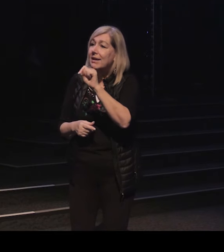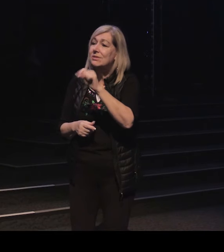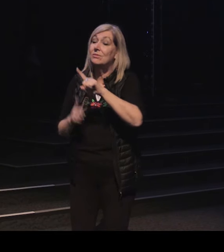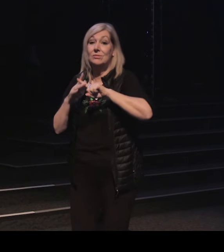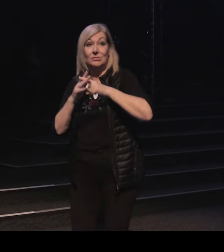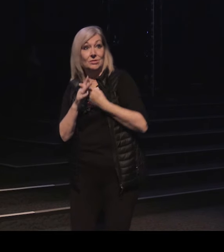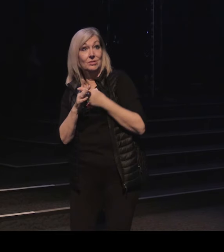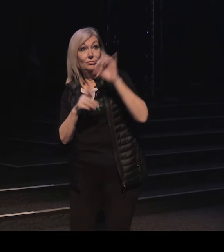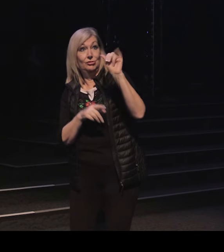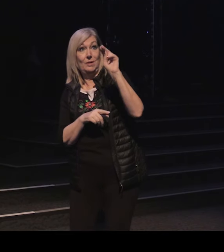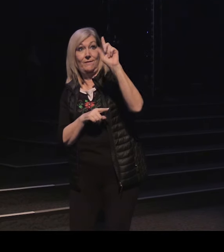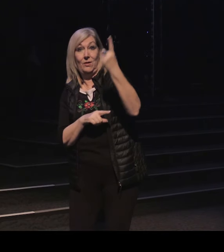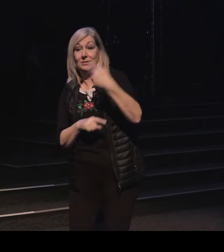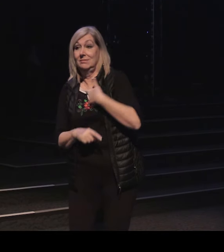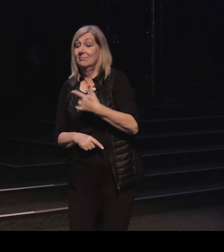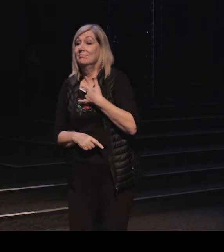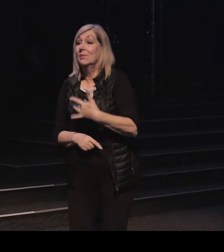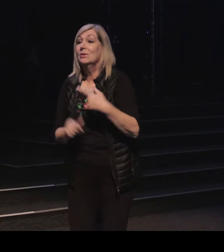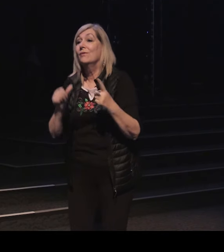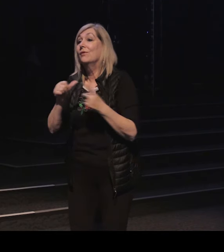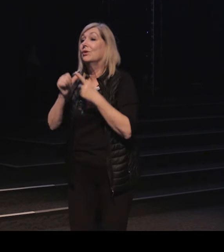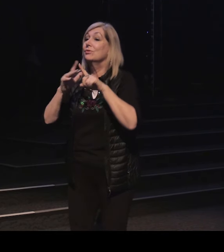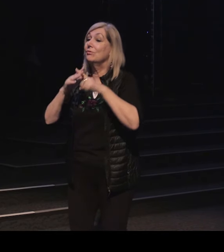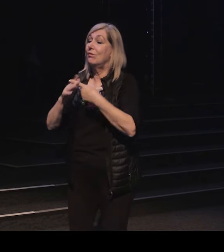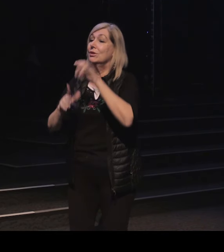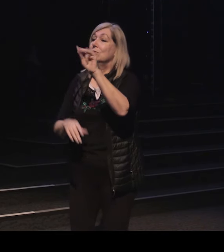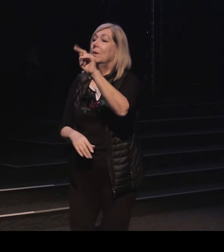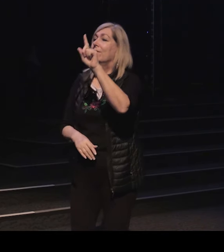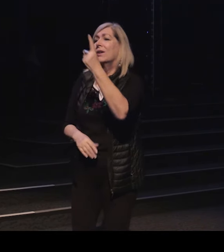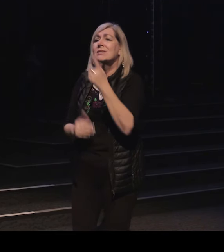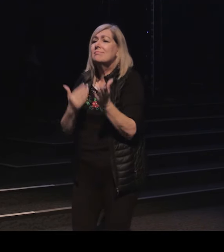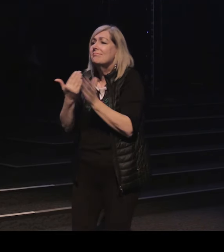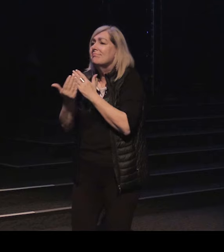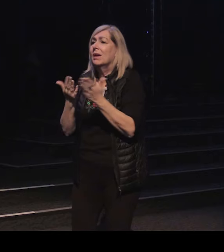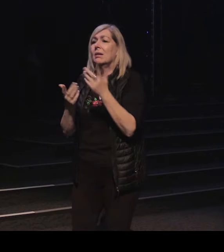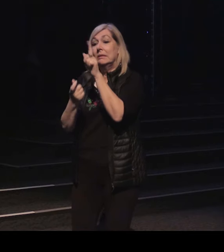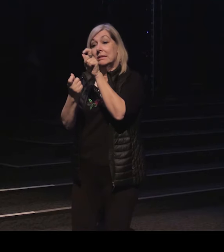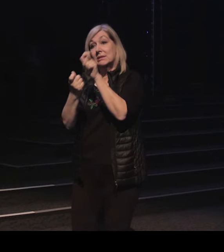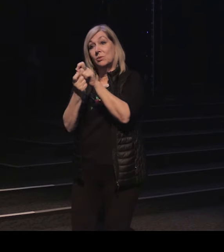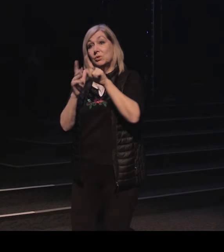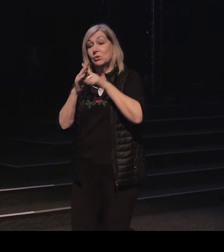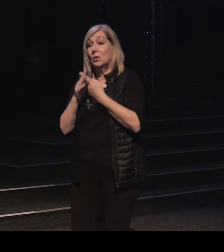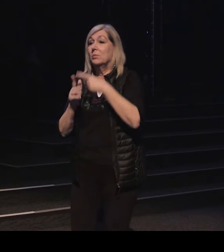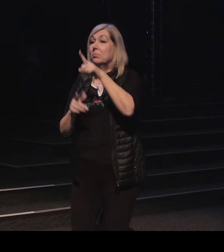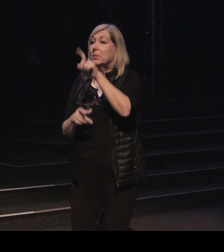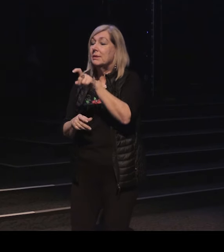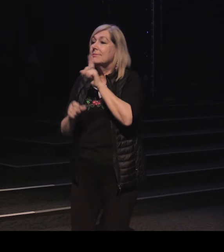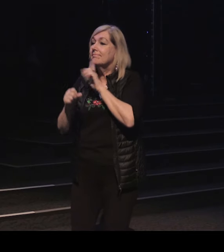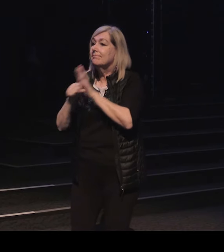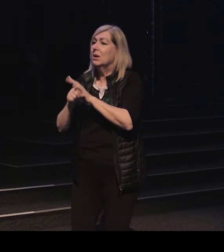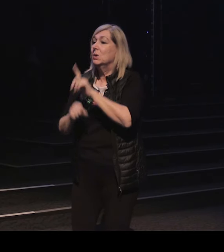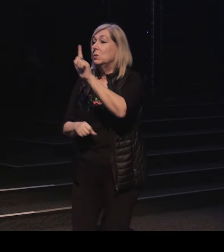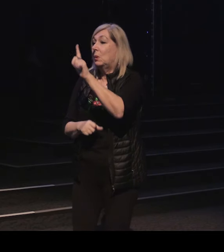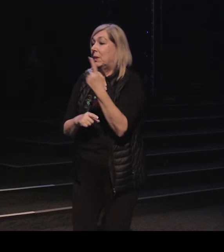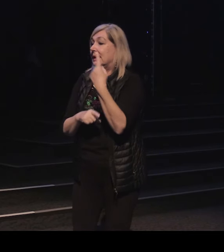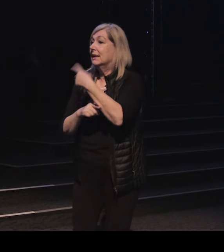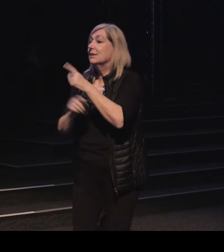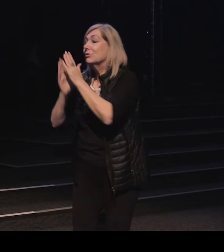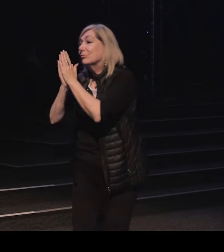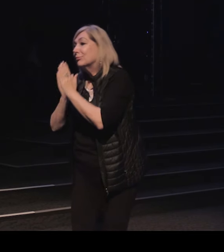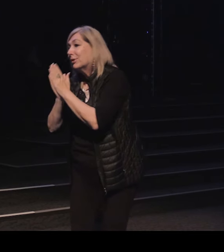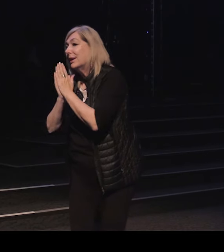like I do, I like to start on the first day of the year. Doesn't matter about that. Just 21 days of prayer and fasting